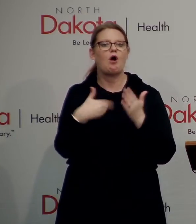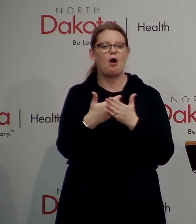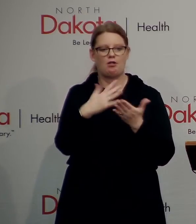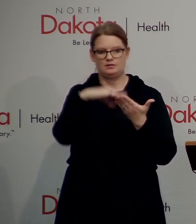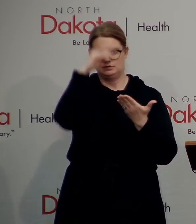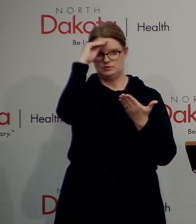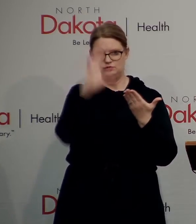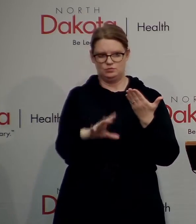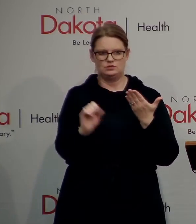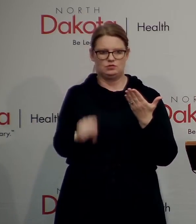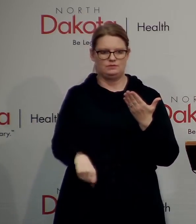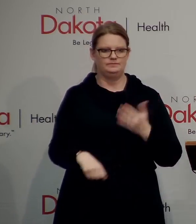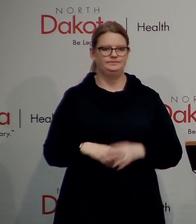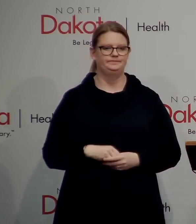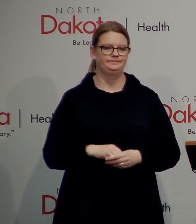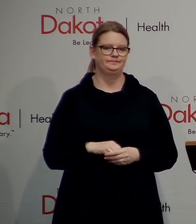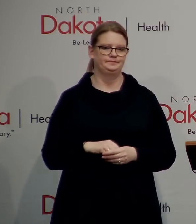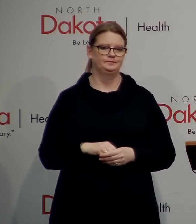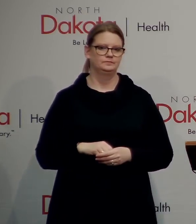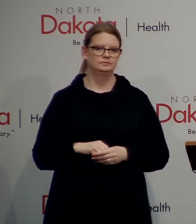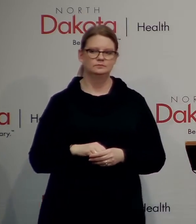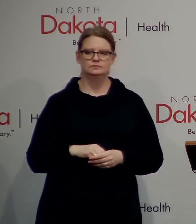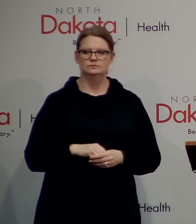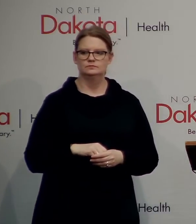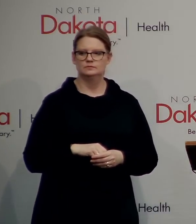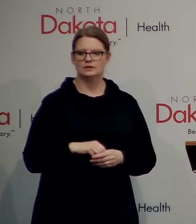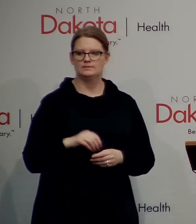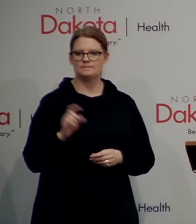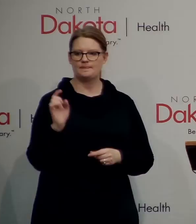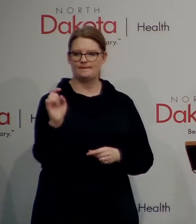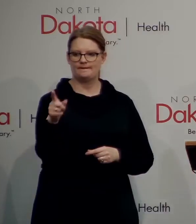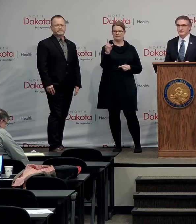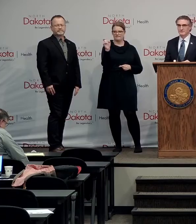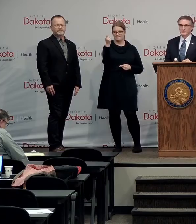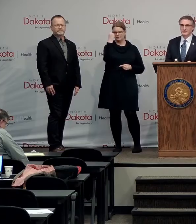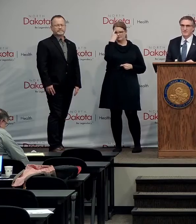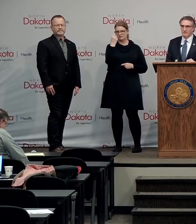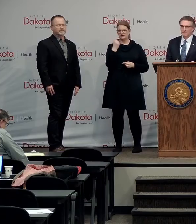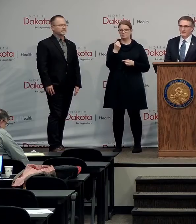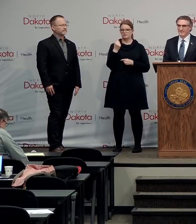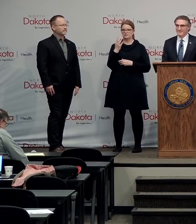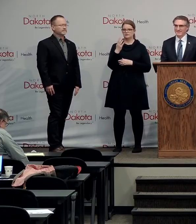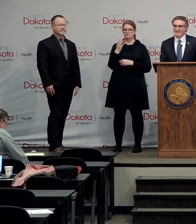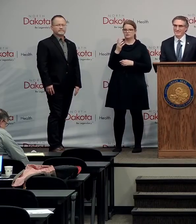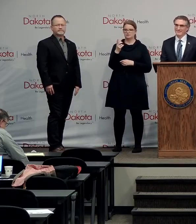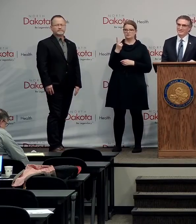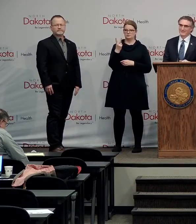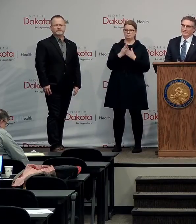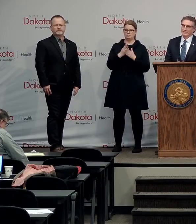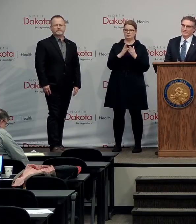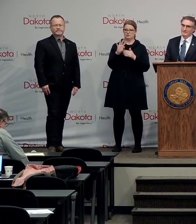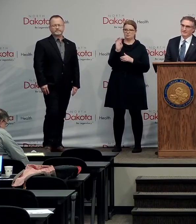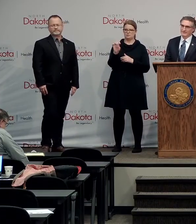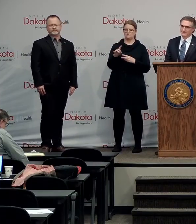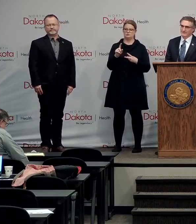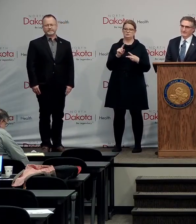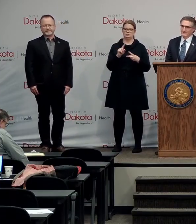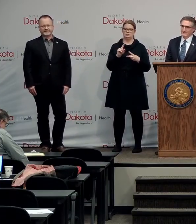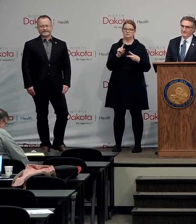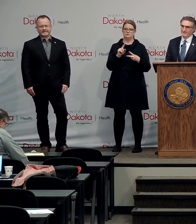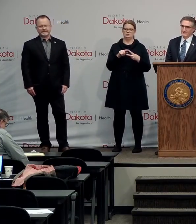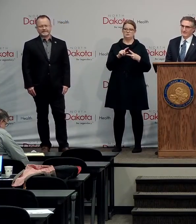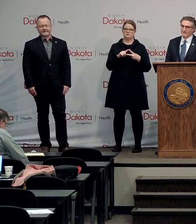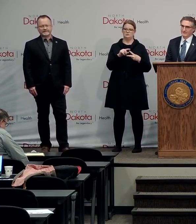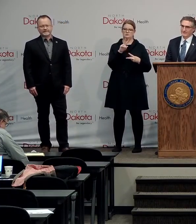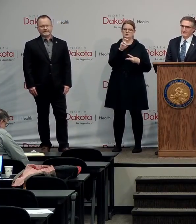students. Thank you. Governor, I have probably a two-part question for you here. Do you have an update on the number